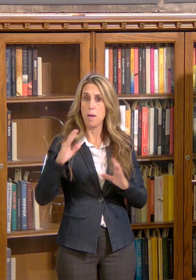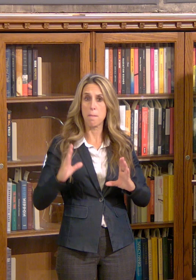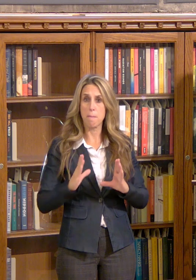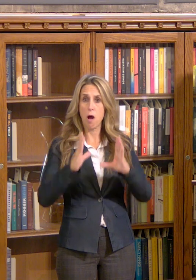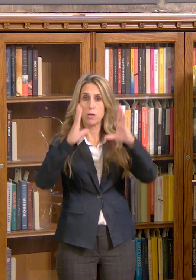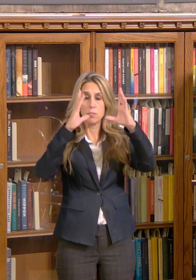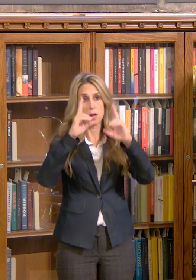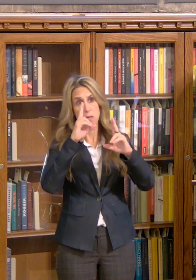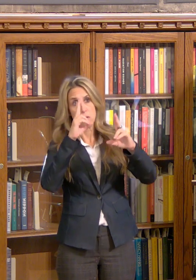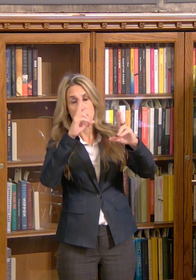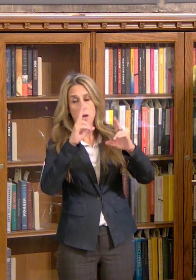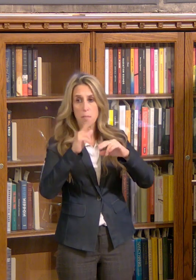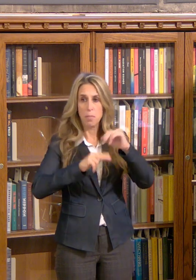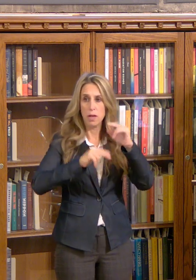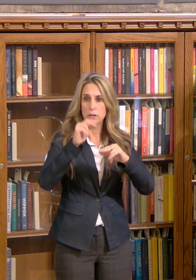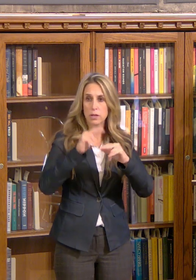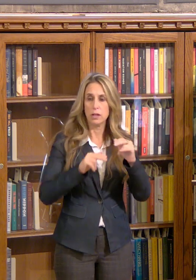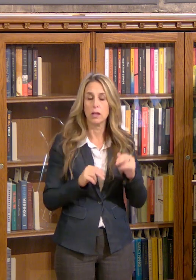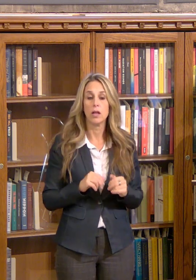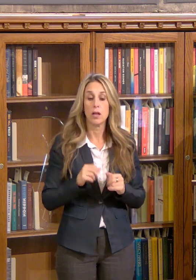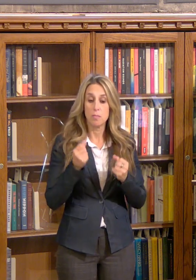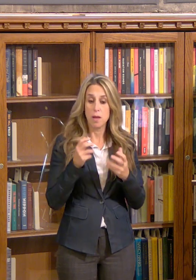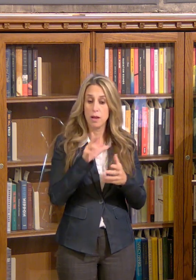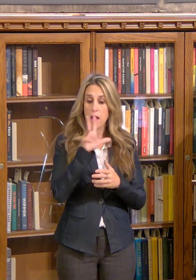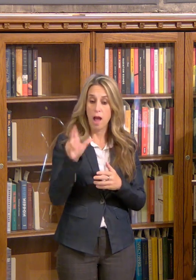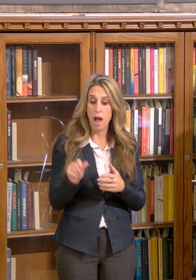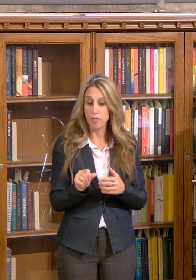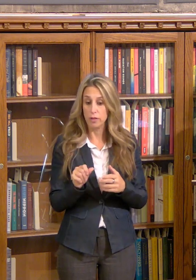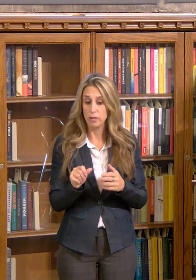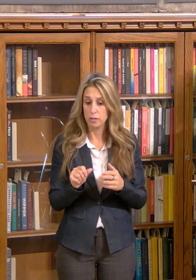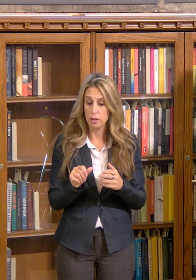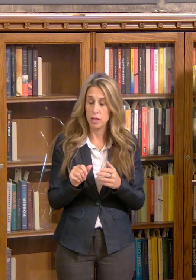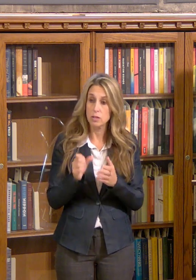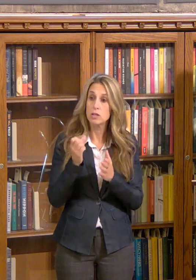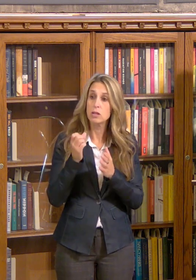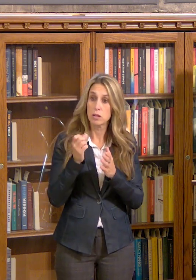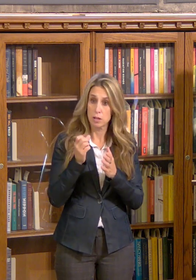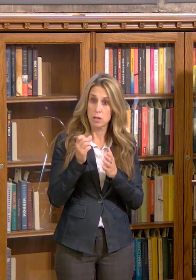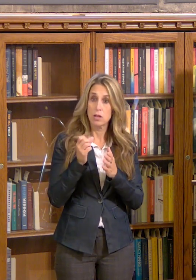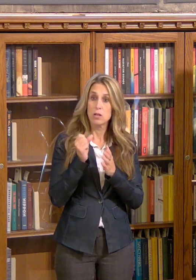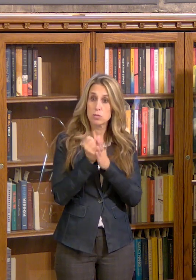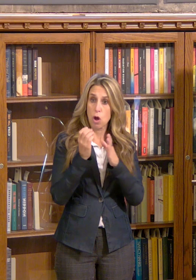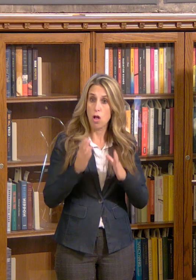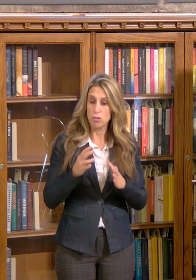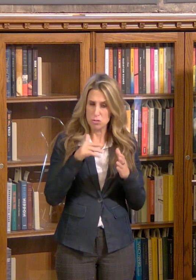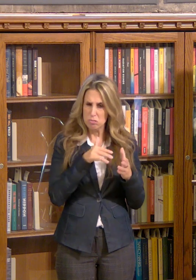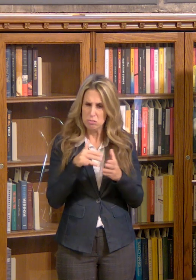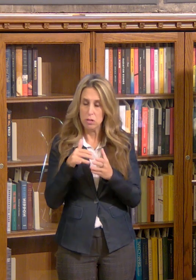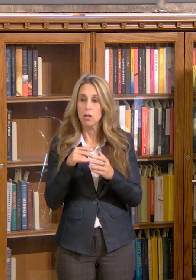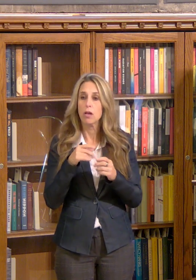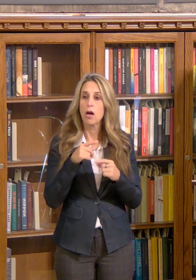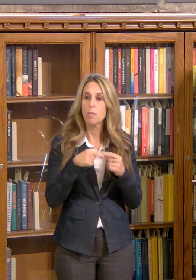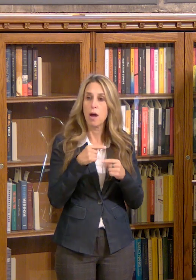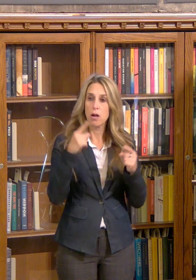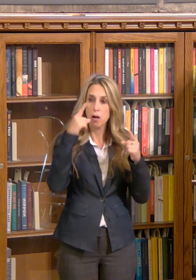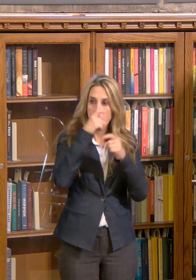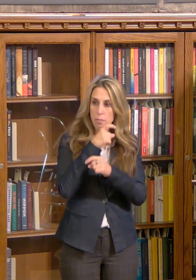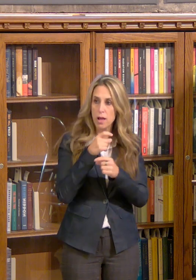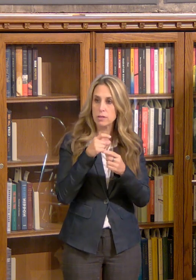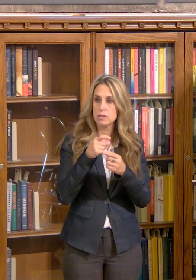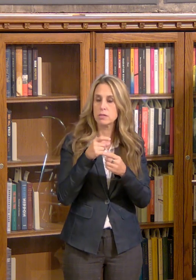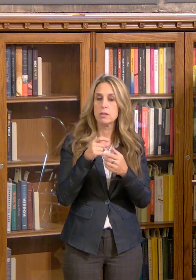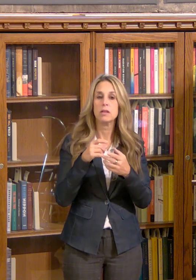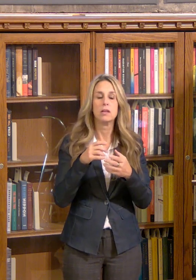be civilization a lot of African Scholars are beginning to restructure civilization in terms of a complex inter